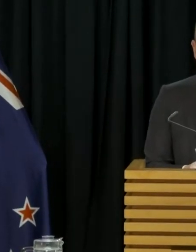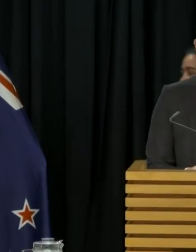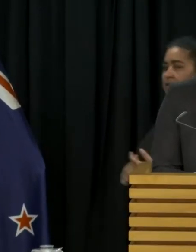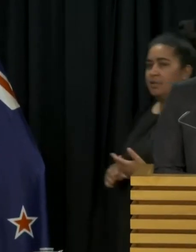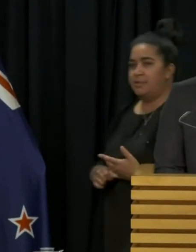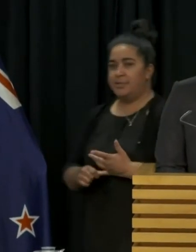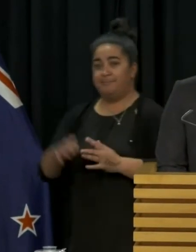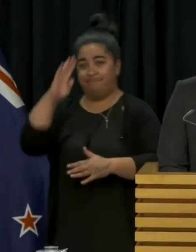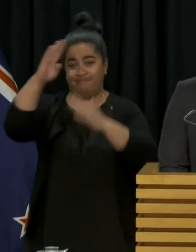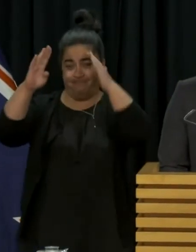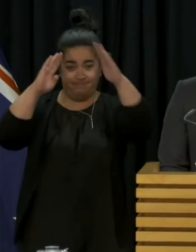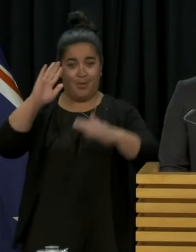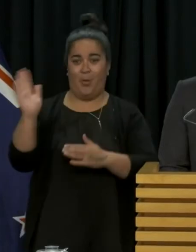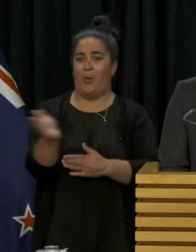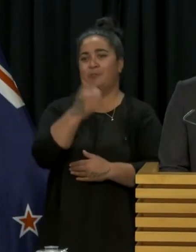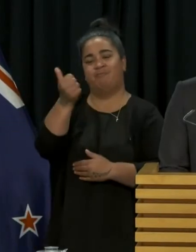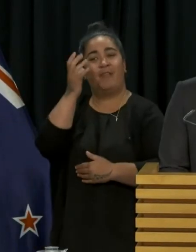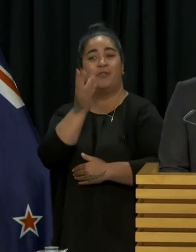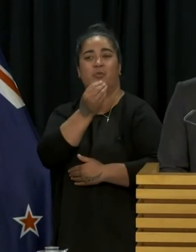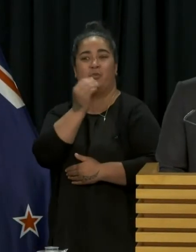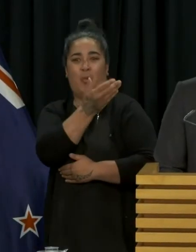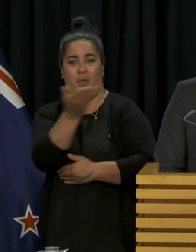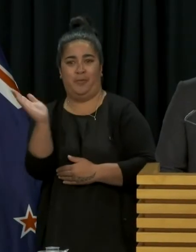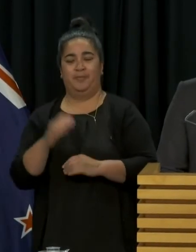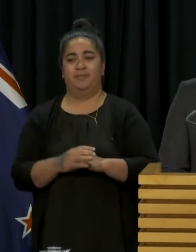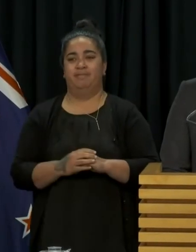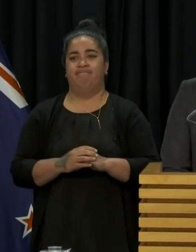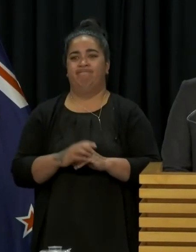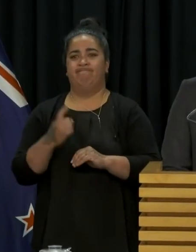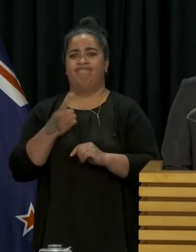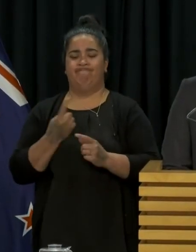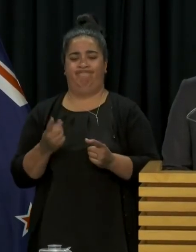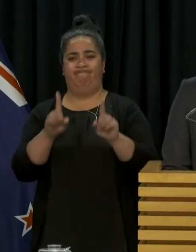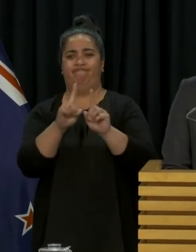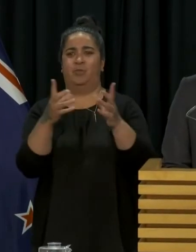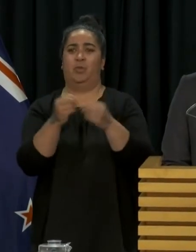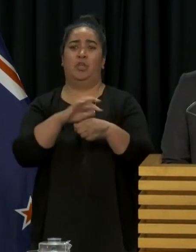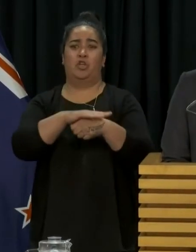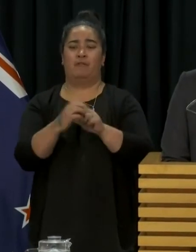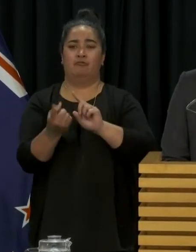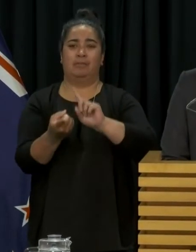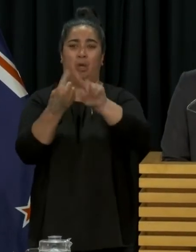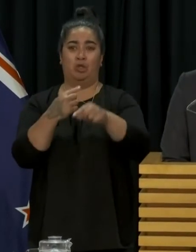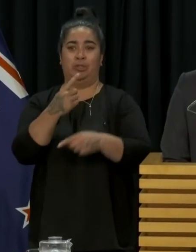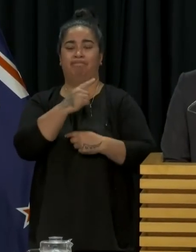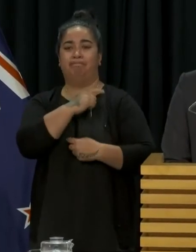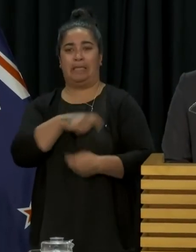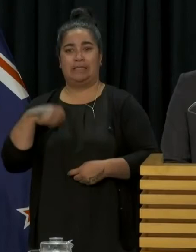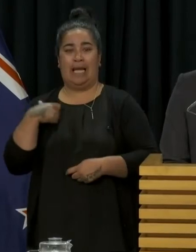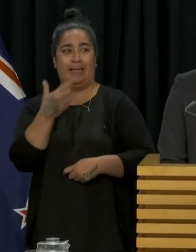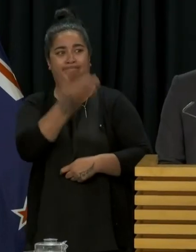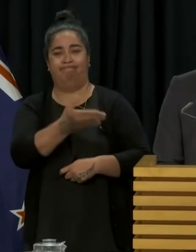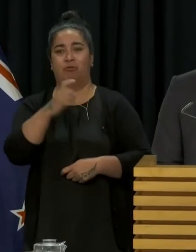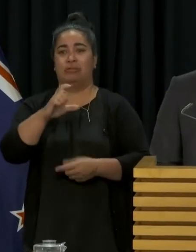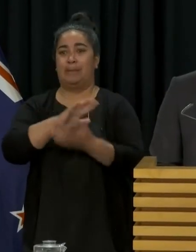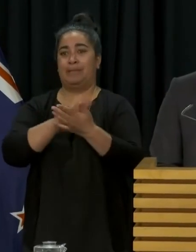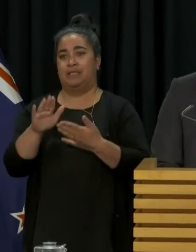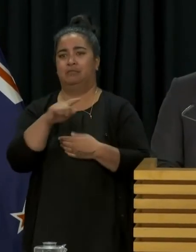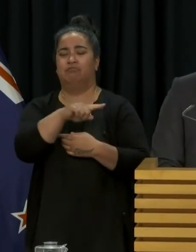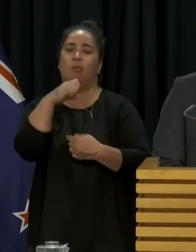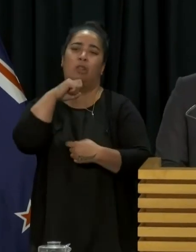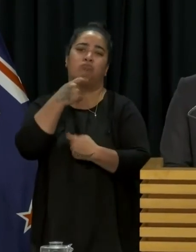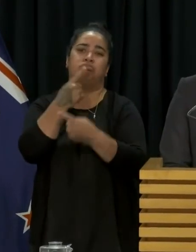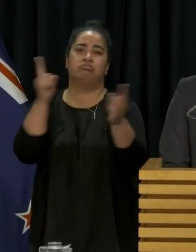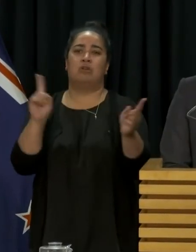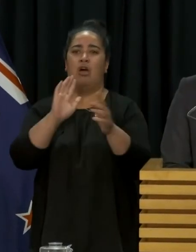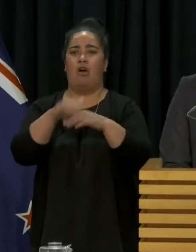Kia ora koutou katoa. Good afternoon, everyone. I'm joined by the COVID Response Minister, Chris Hipkins, today to make announcements on the next steps